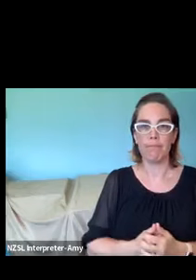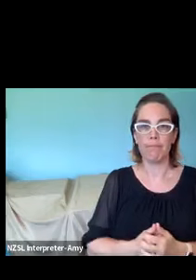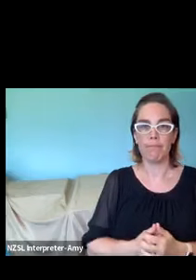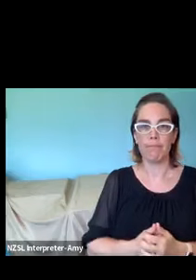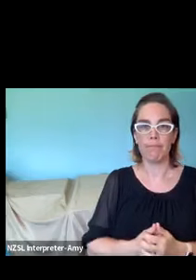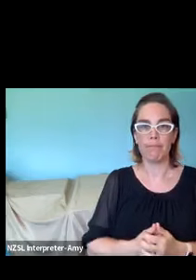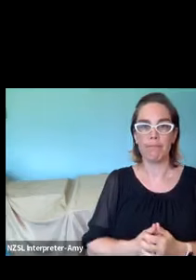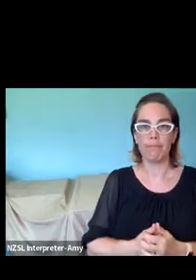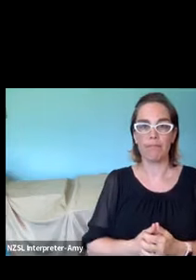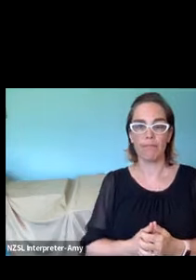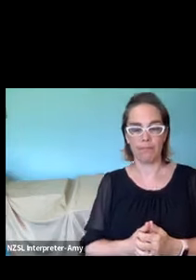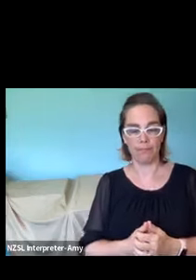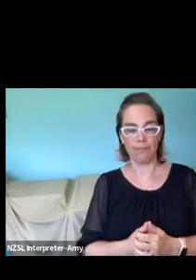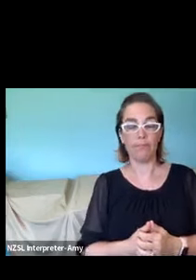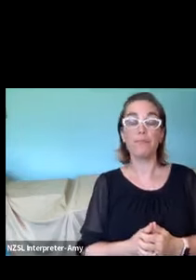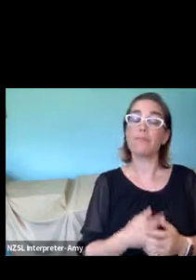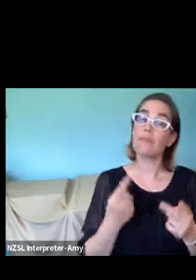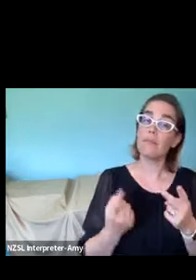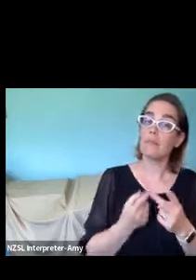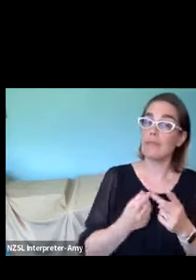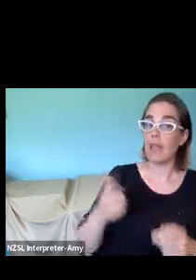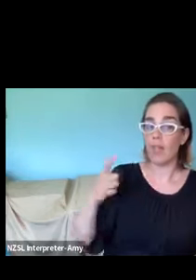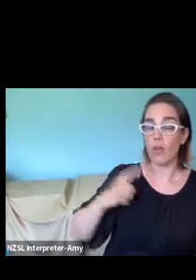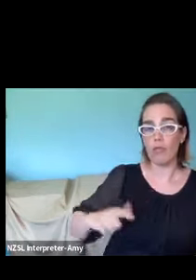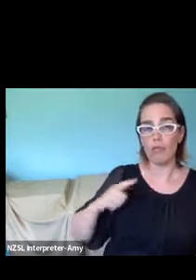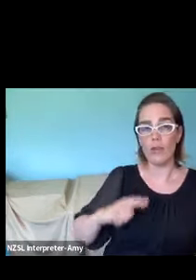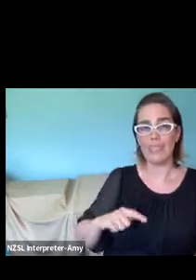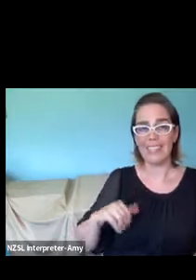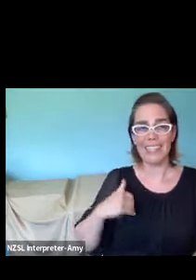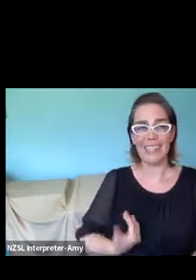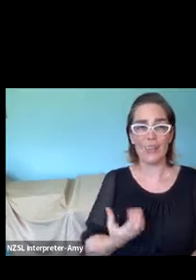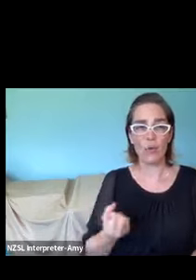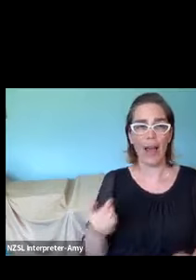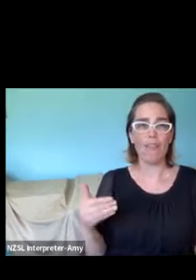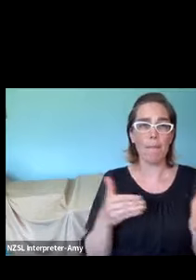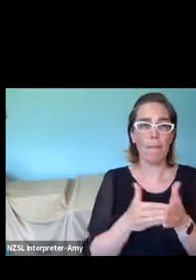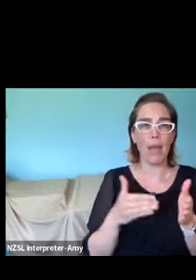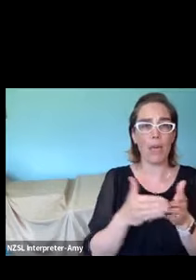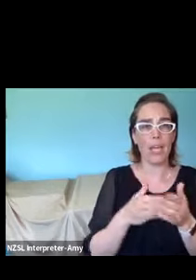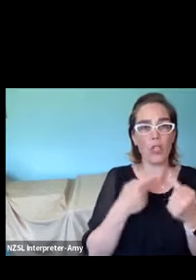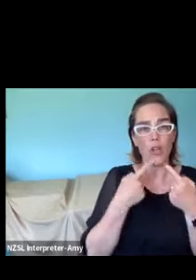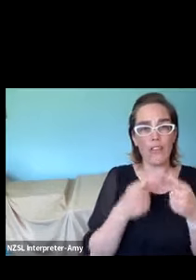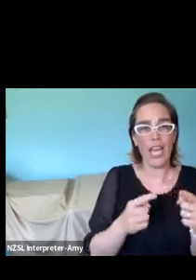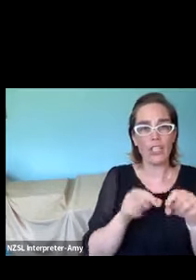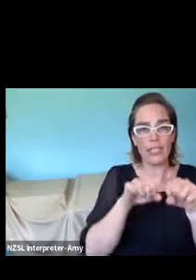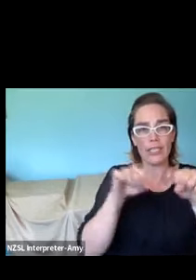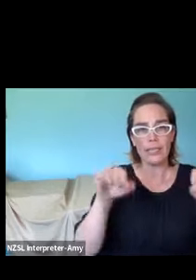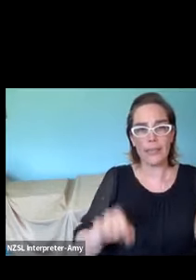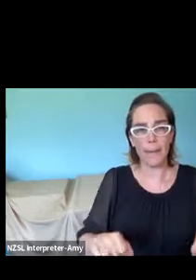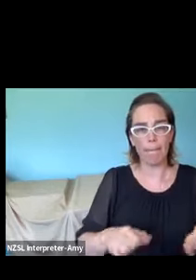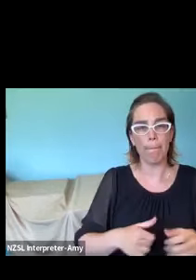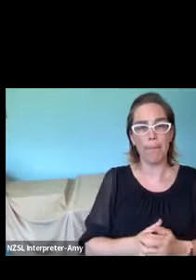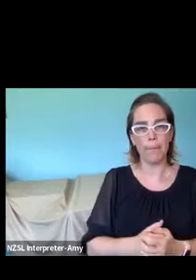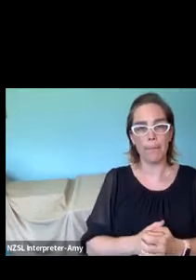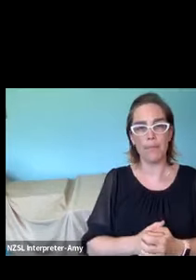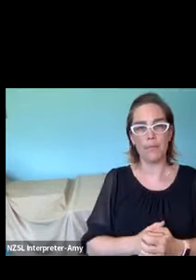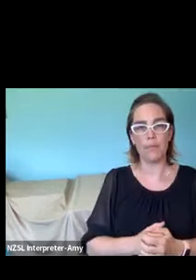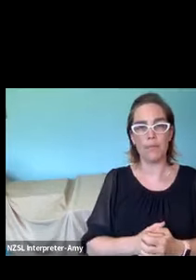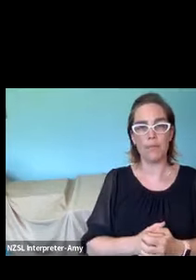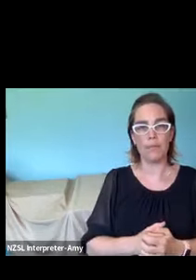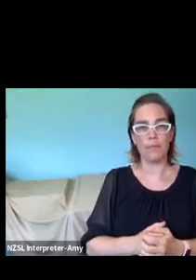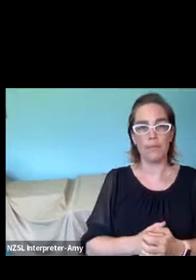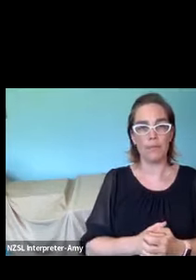it. Also, another reason why there needs to be a barrier notification system is when